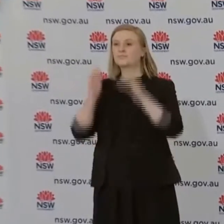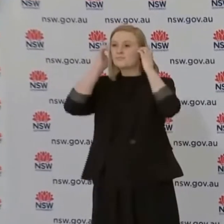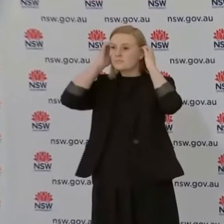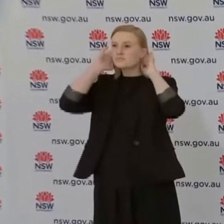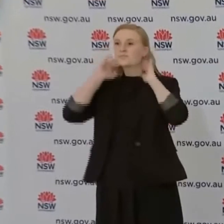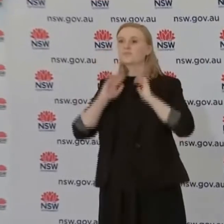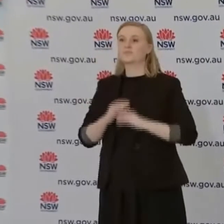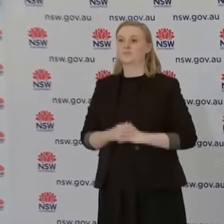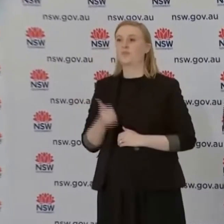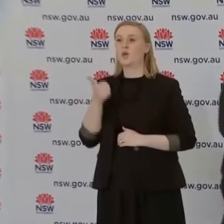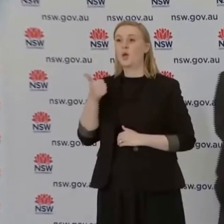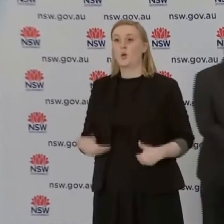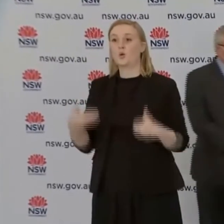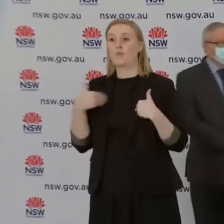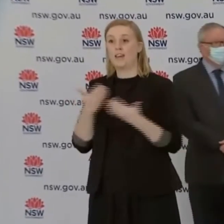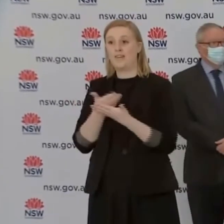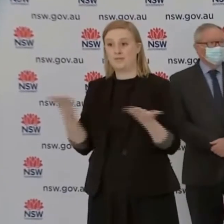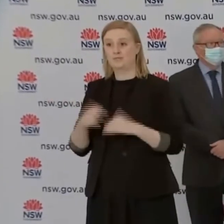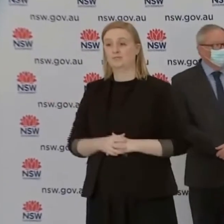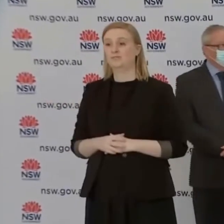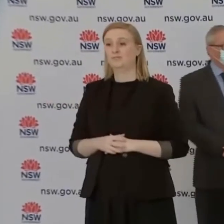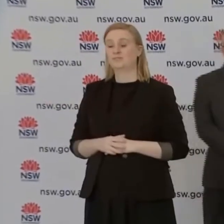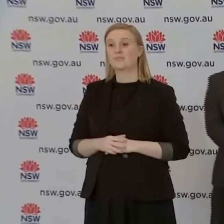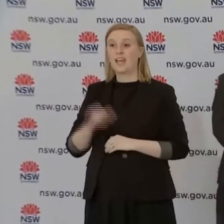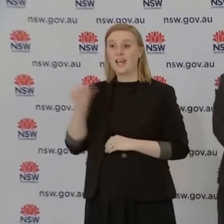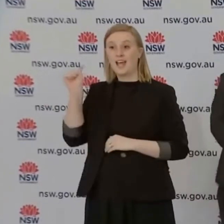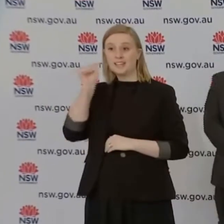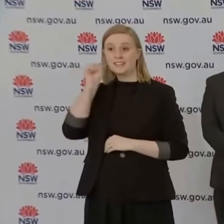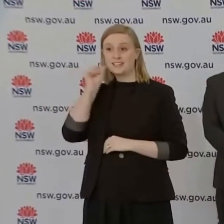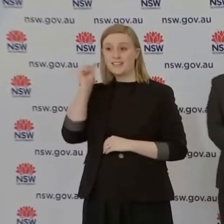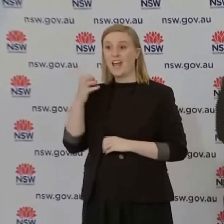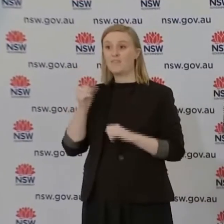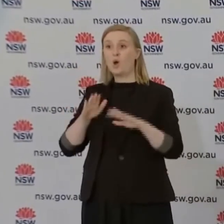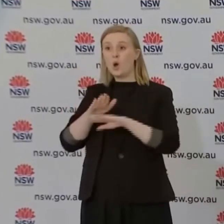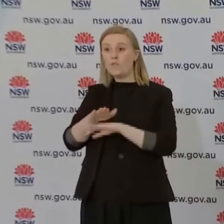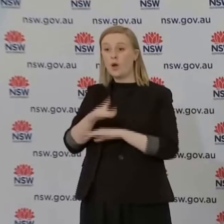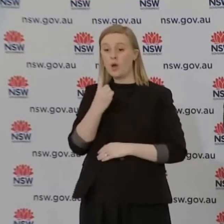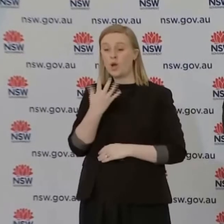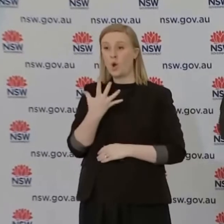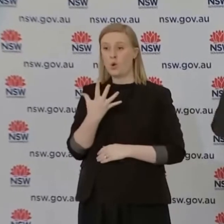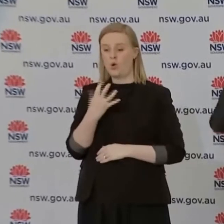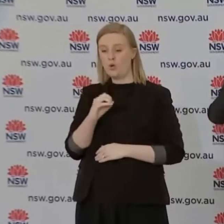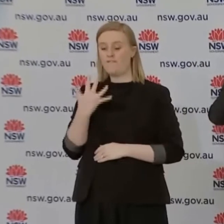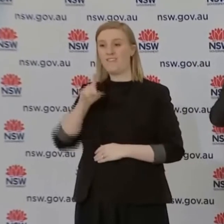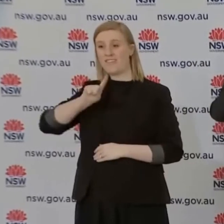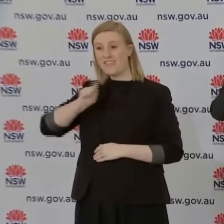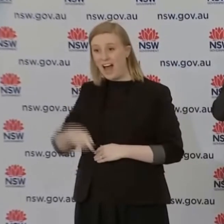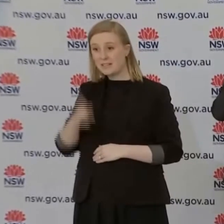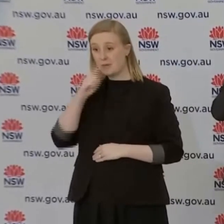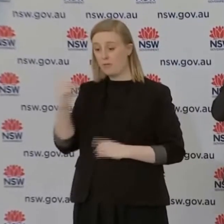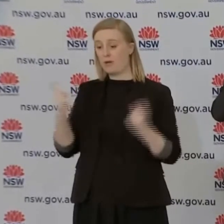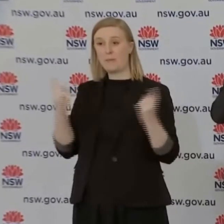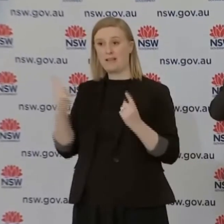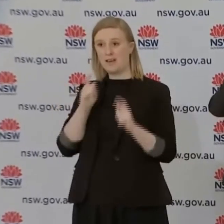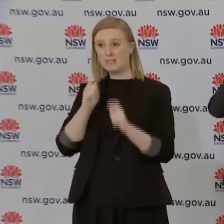Good morning, everybody. To 8 p.m. Yesterday, there were more than 105,000 tests throughout New South Wales. Again, a